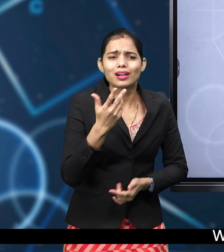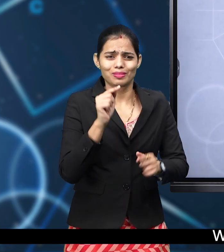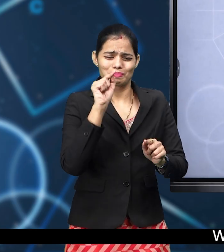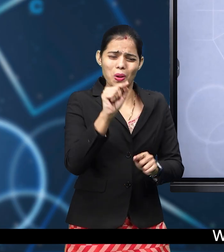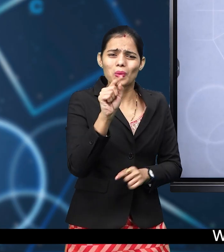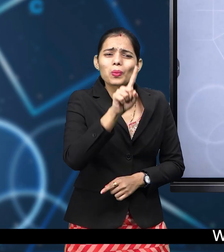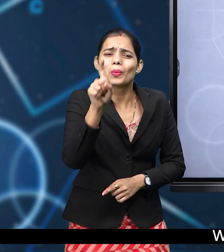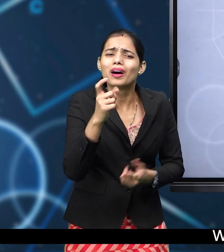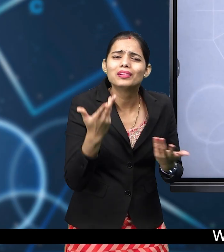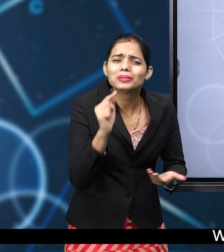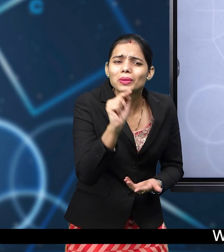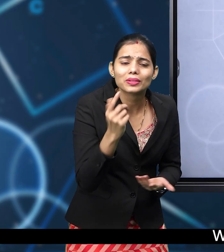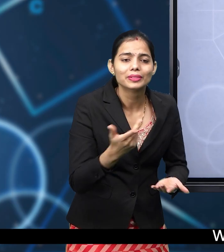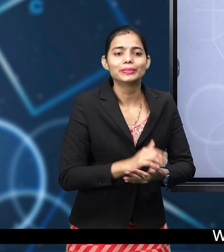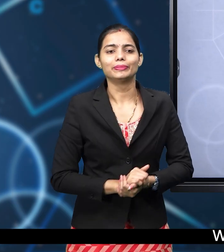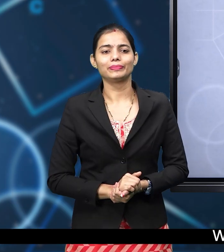What is the point?